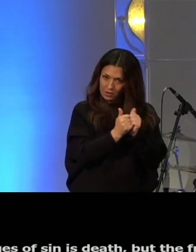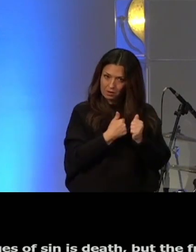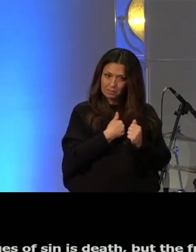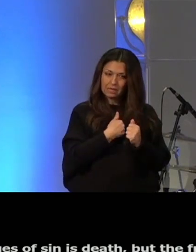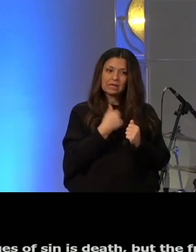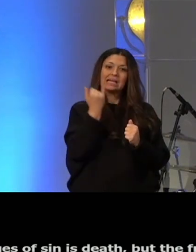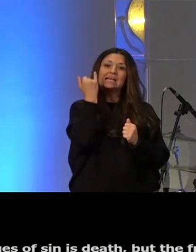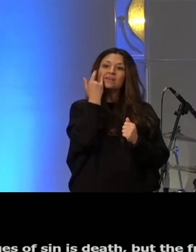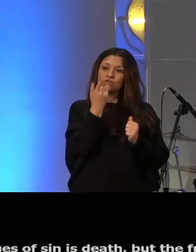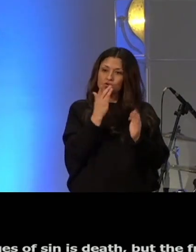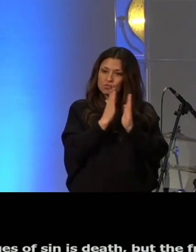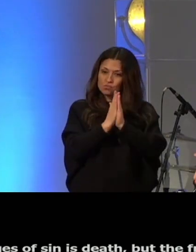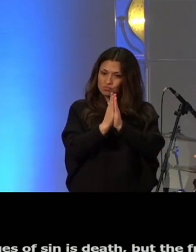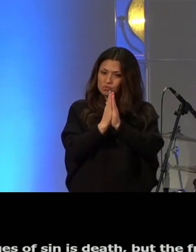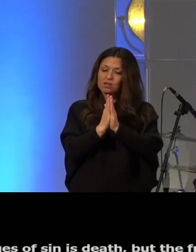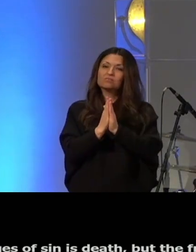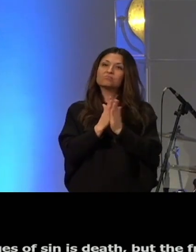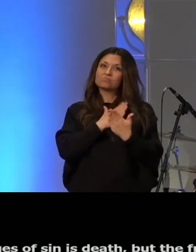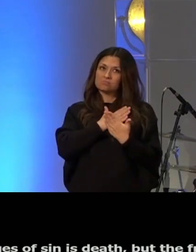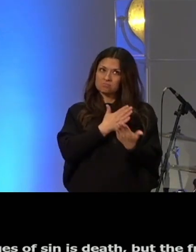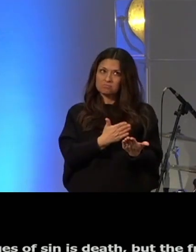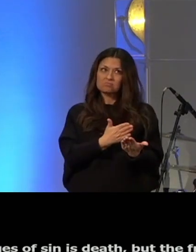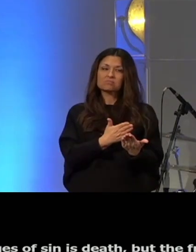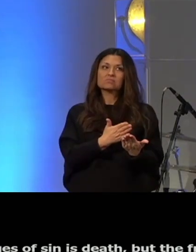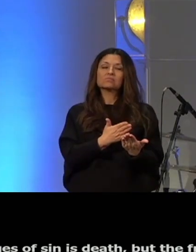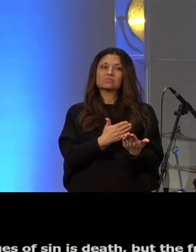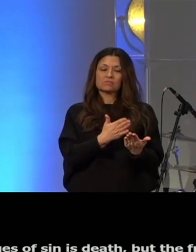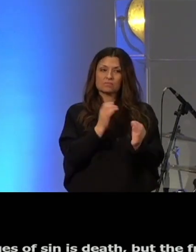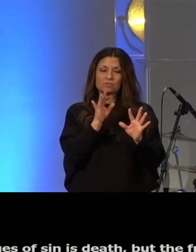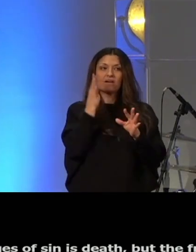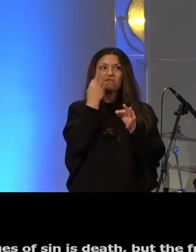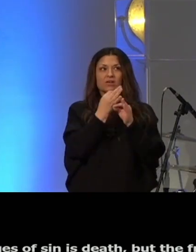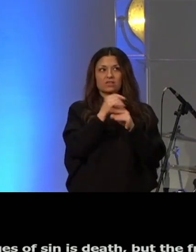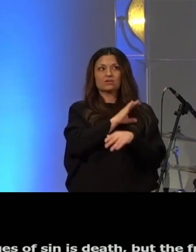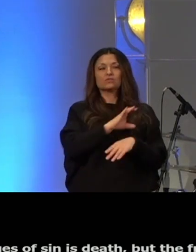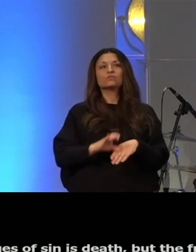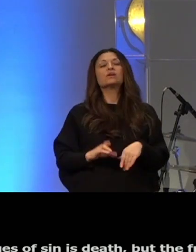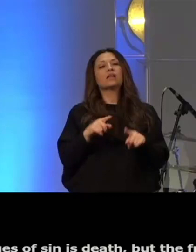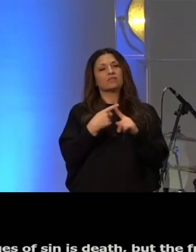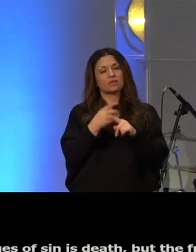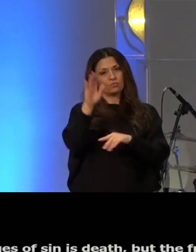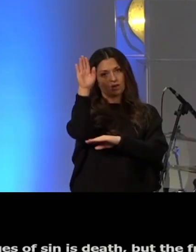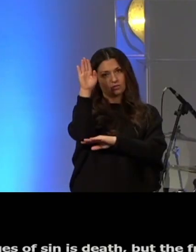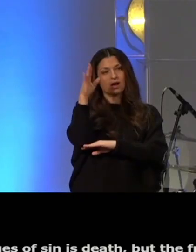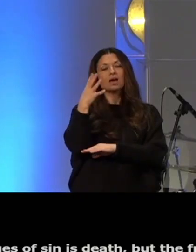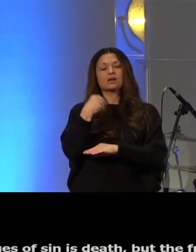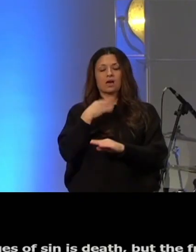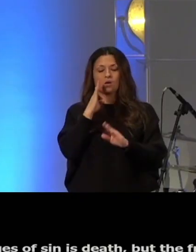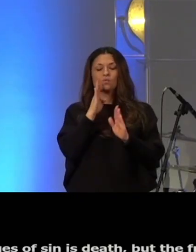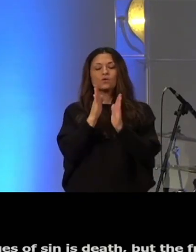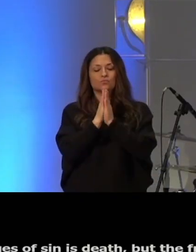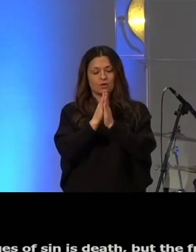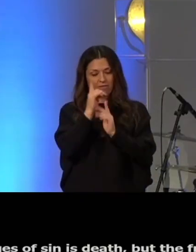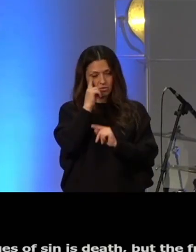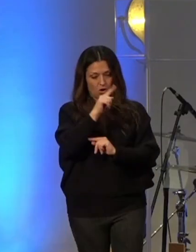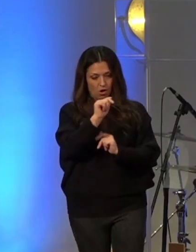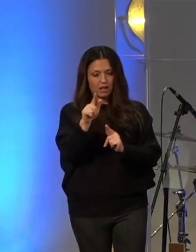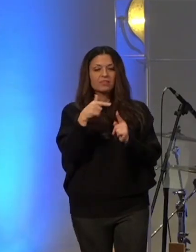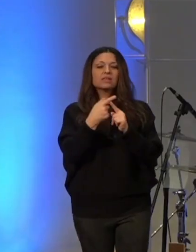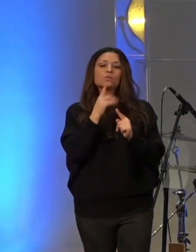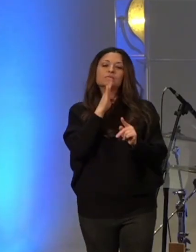up so that I can pray for you. And then after that, I'll pray for all of you, and then I'll say amen. Let's pray.